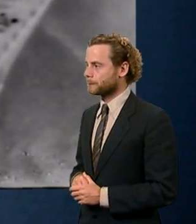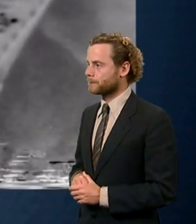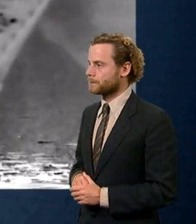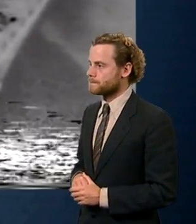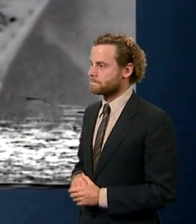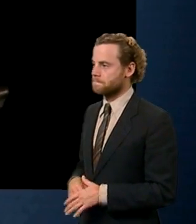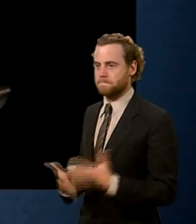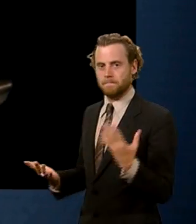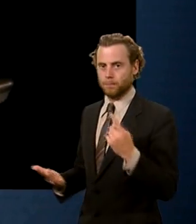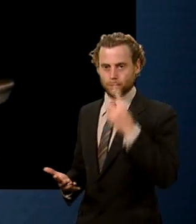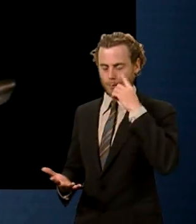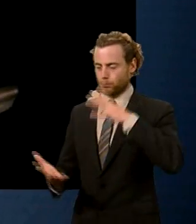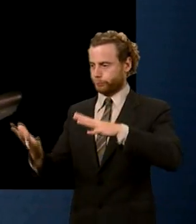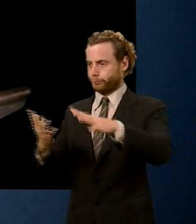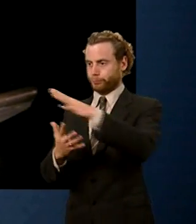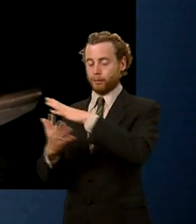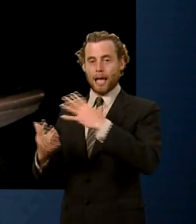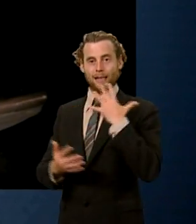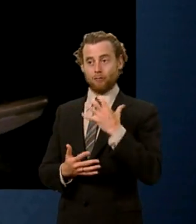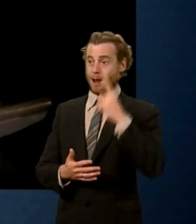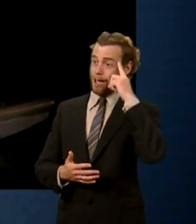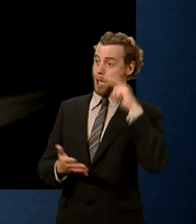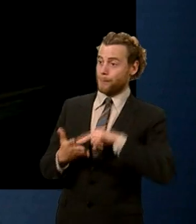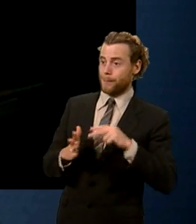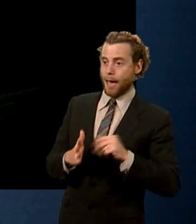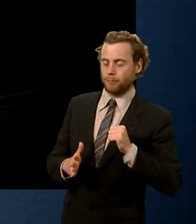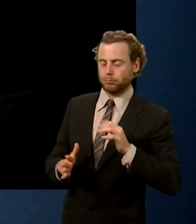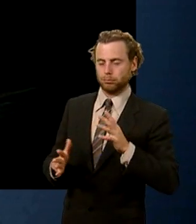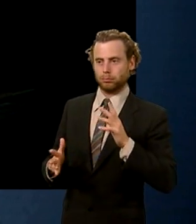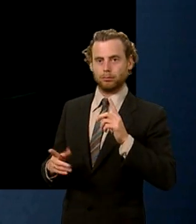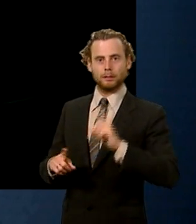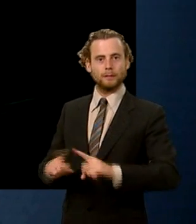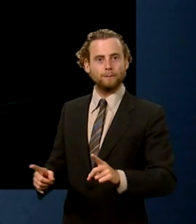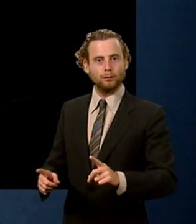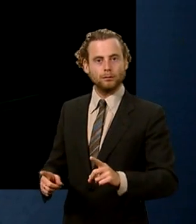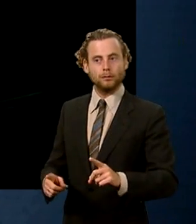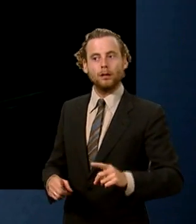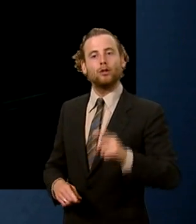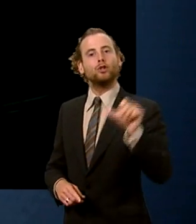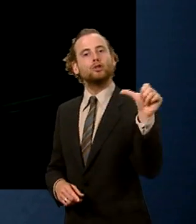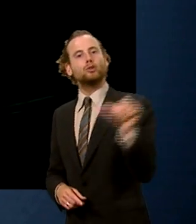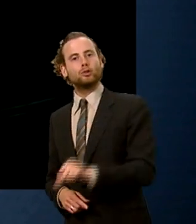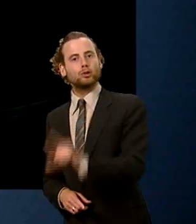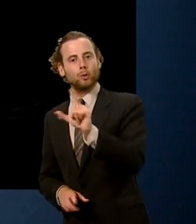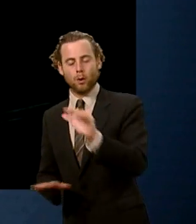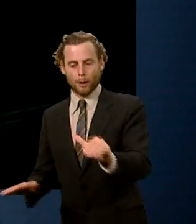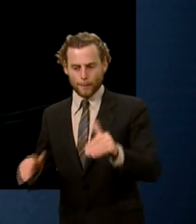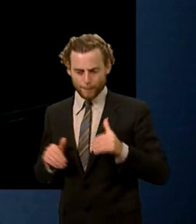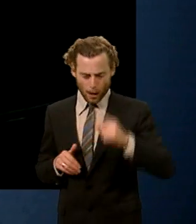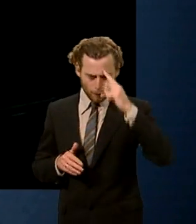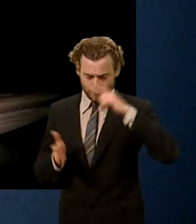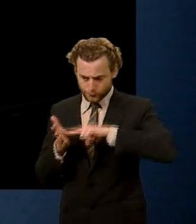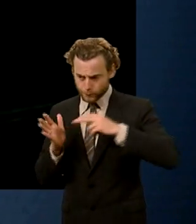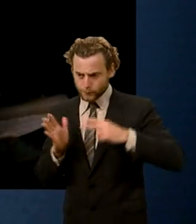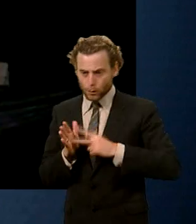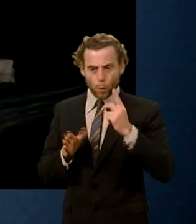It wasn't going according to the Israeli plan, but Navy commanders didn't rethink the operation at this stage. The resistance